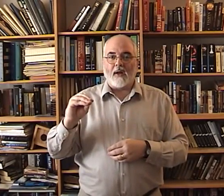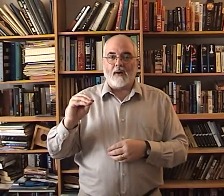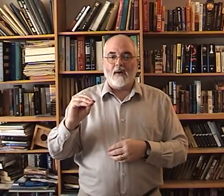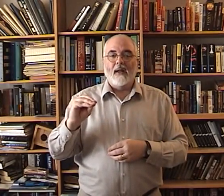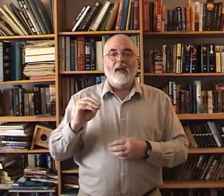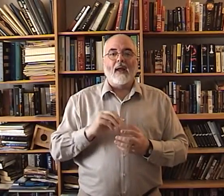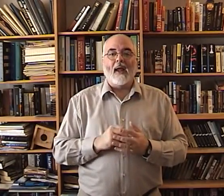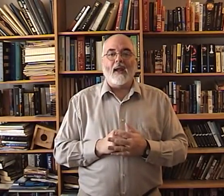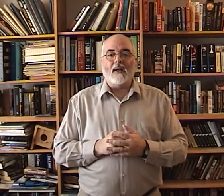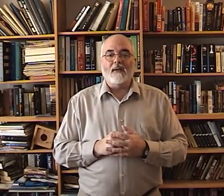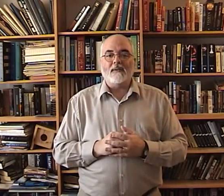together. And